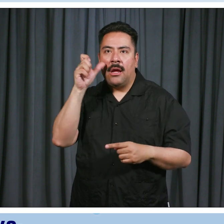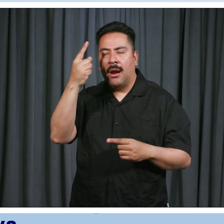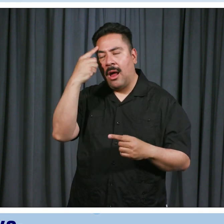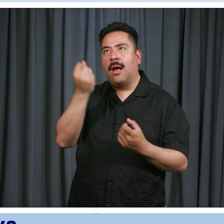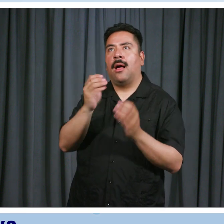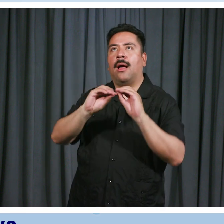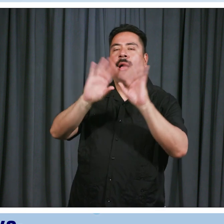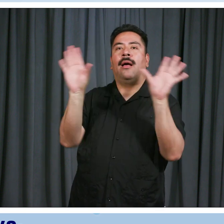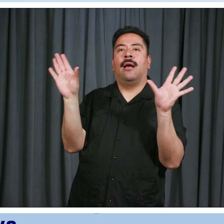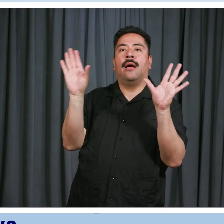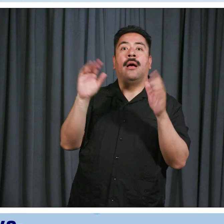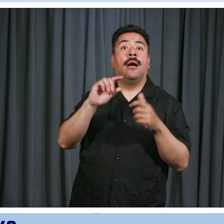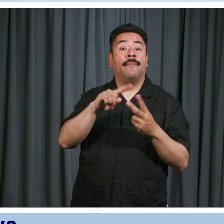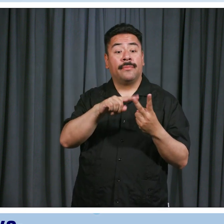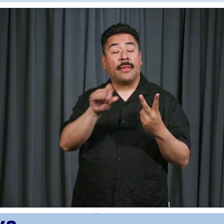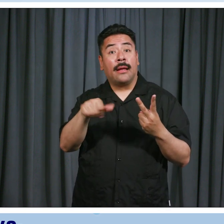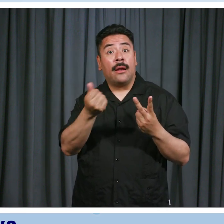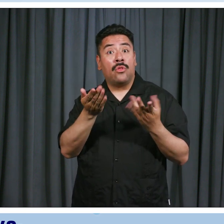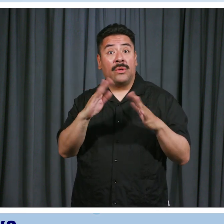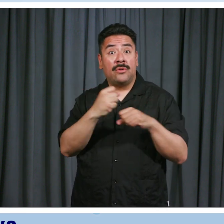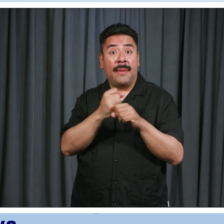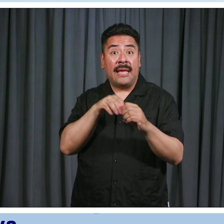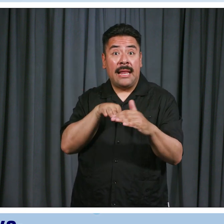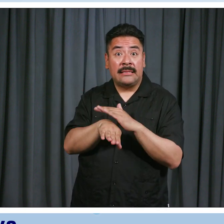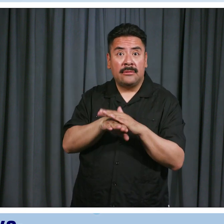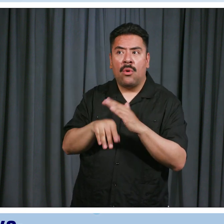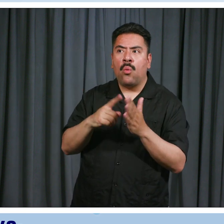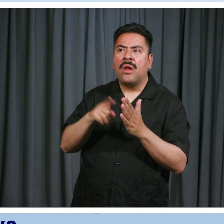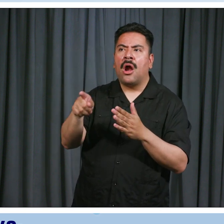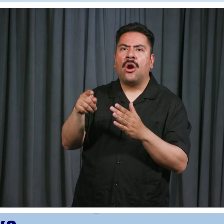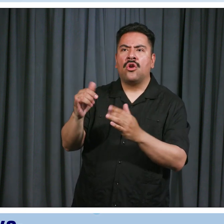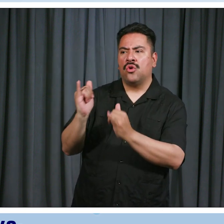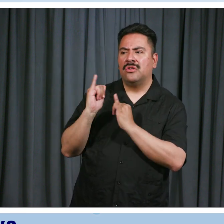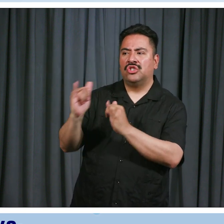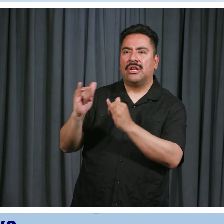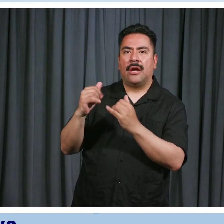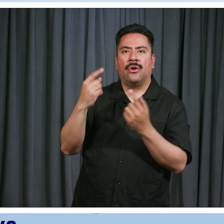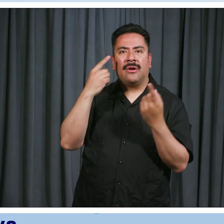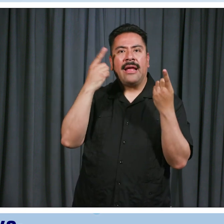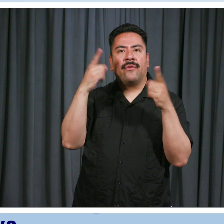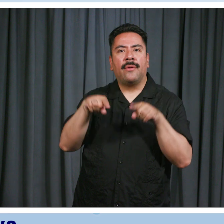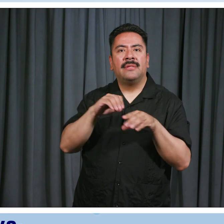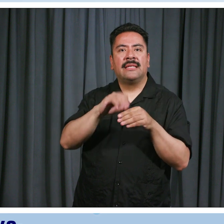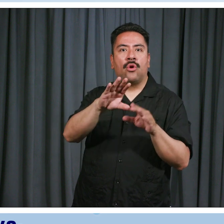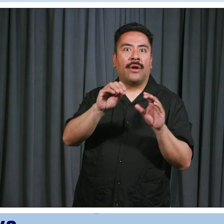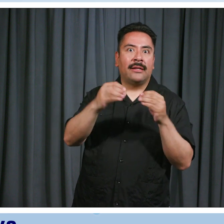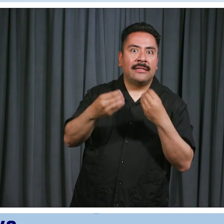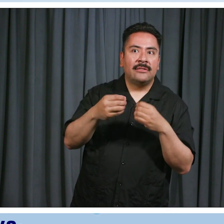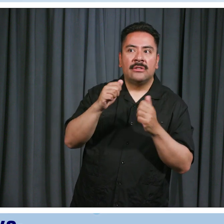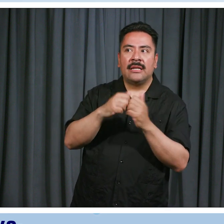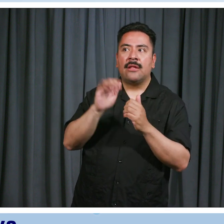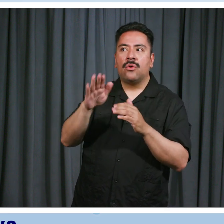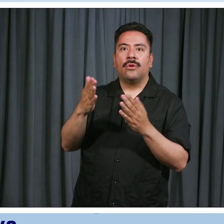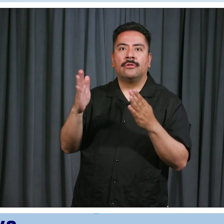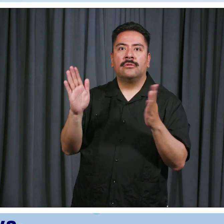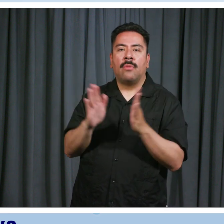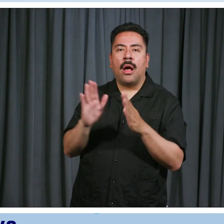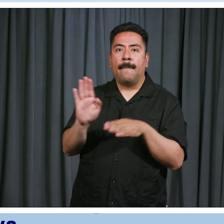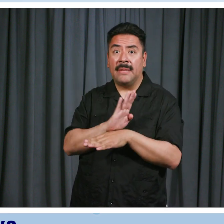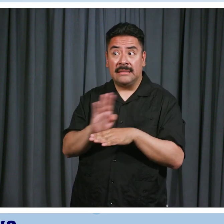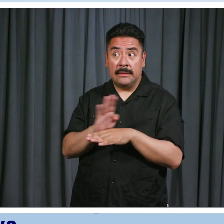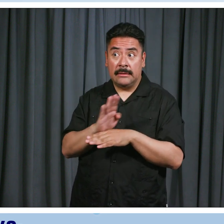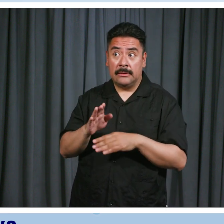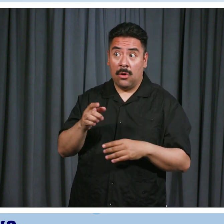other way to make it more accessible is just to think about what are your shared agreements in your organizations, in your small businesses. Are